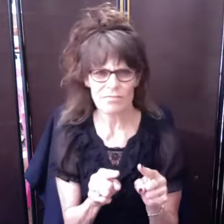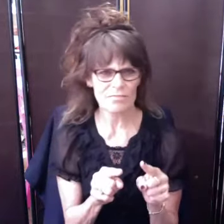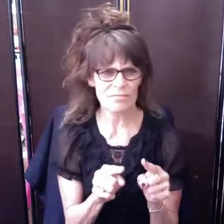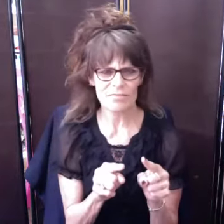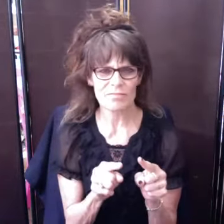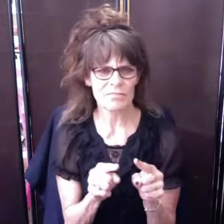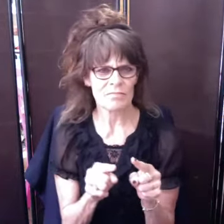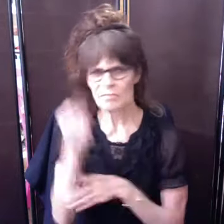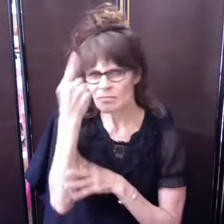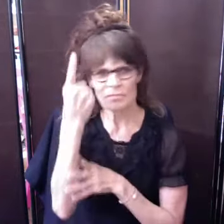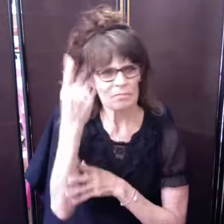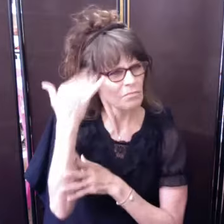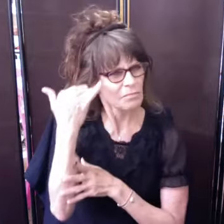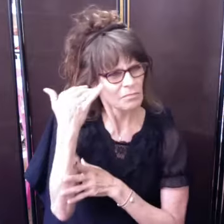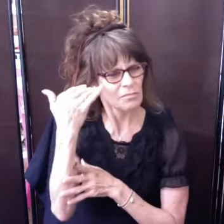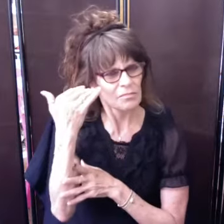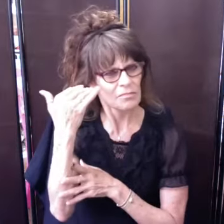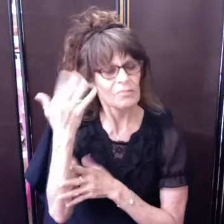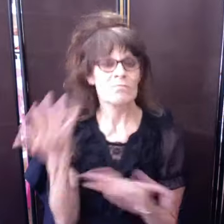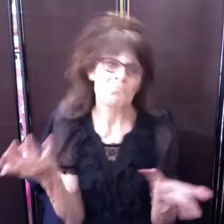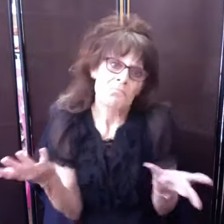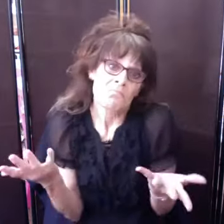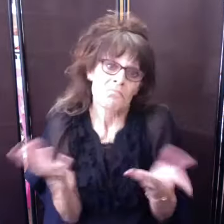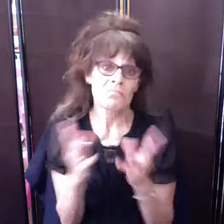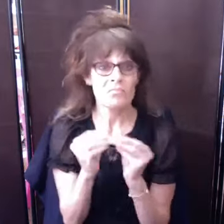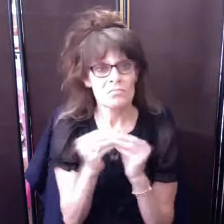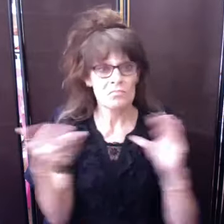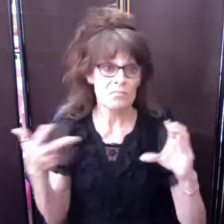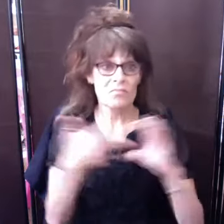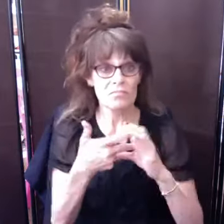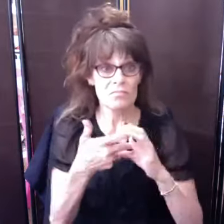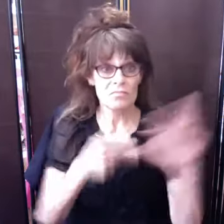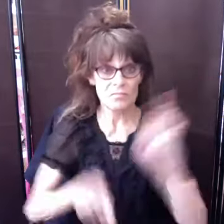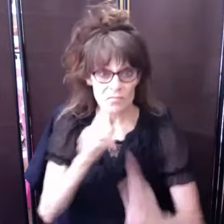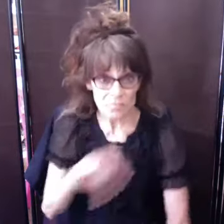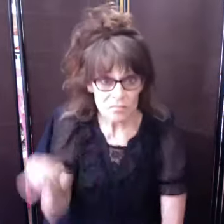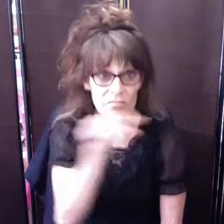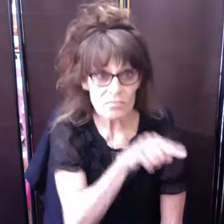direction. But I'm going to tell you, meetings just like this and people just like you, people are getting and staying sober.